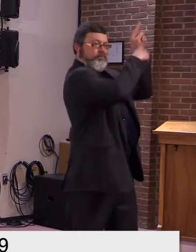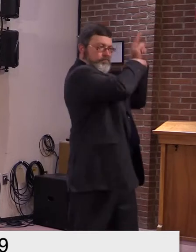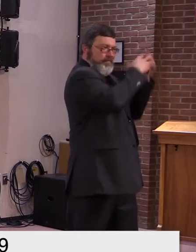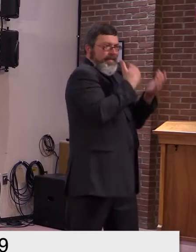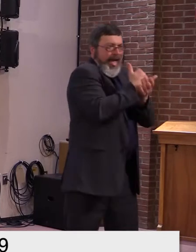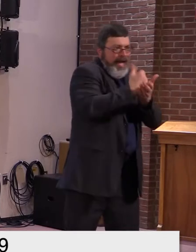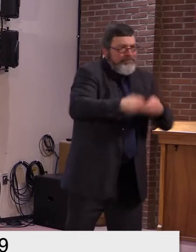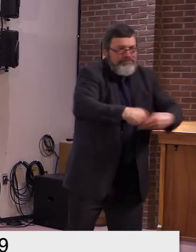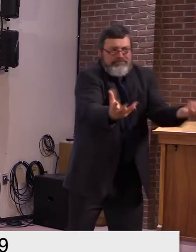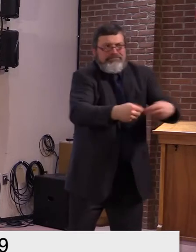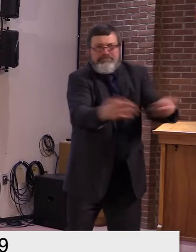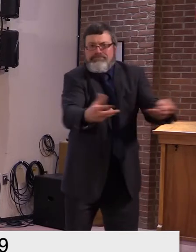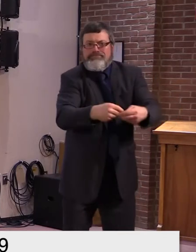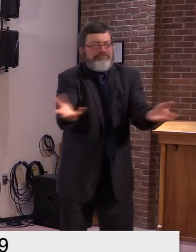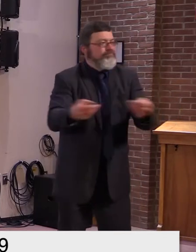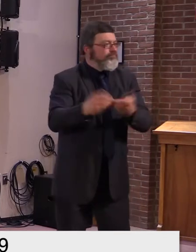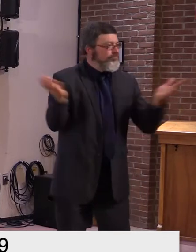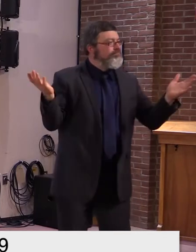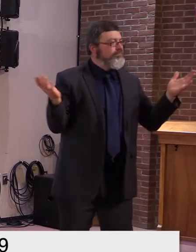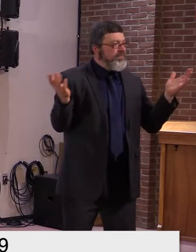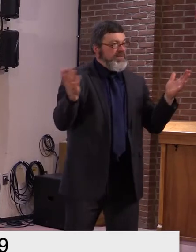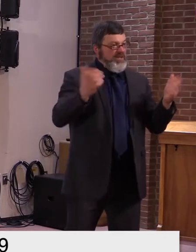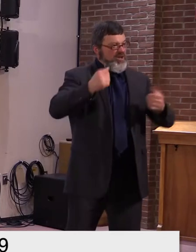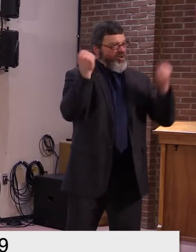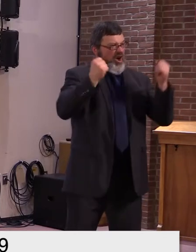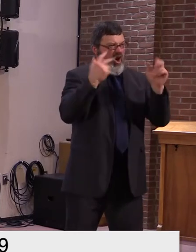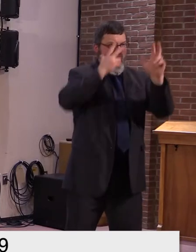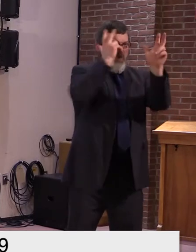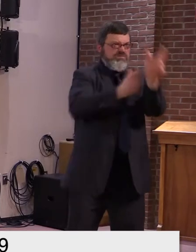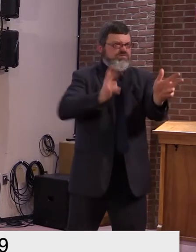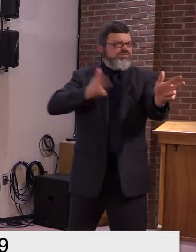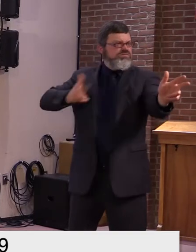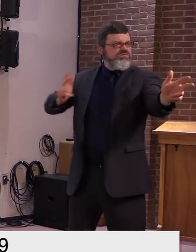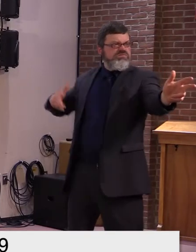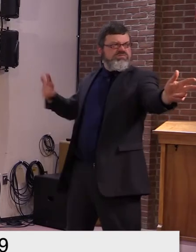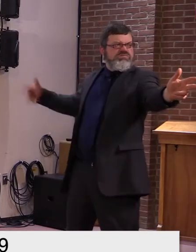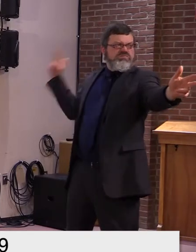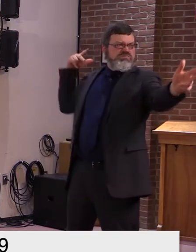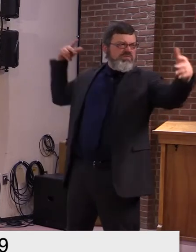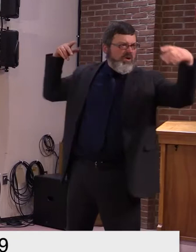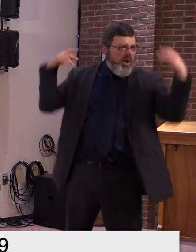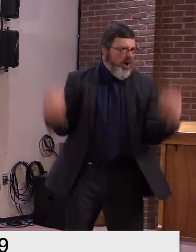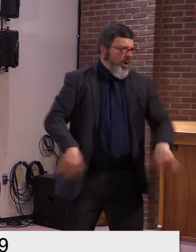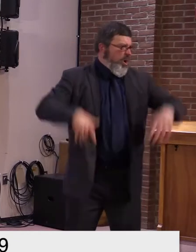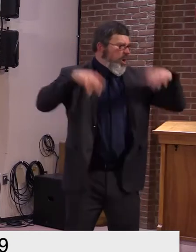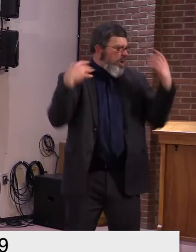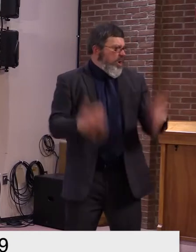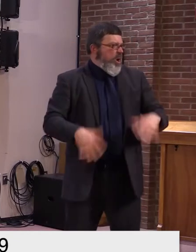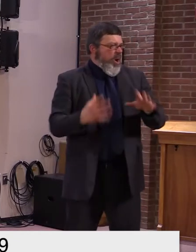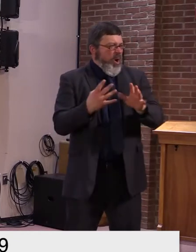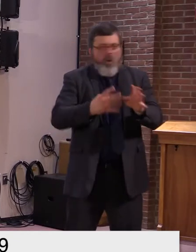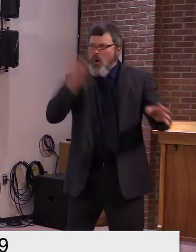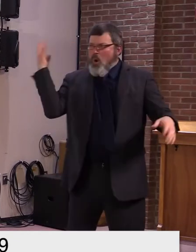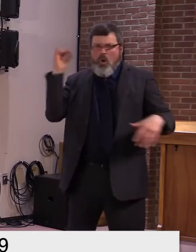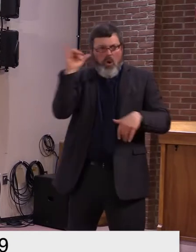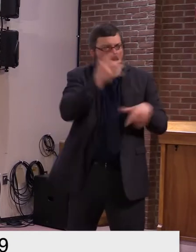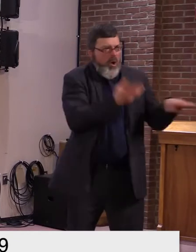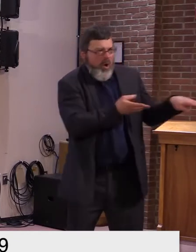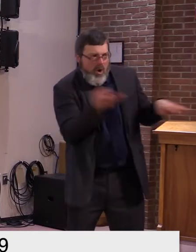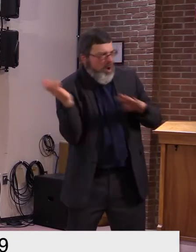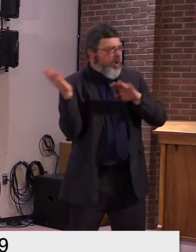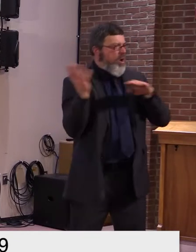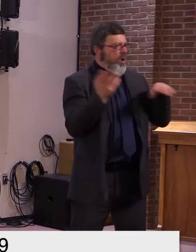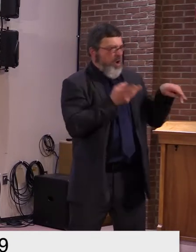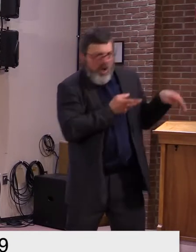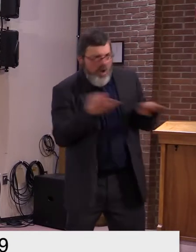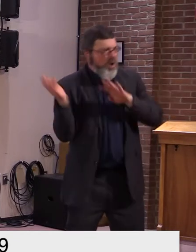cars were lined up for a mile to get this food. It's real. and the fact that there's 15% bump